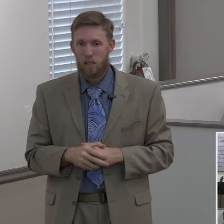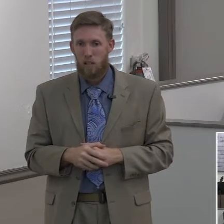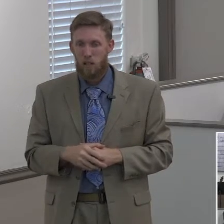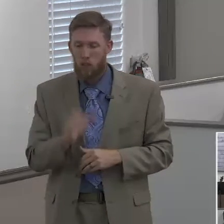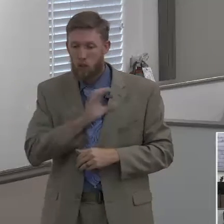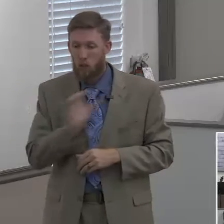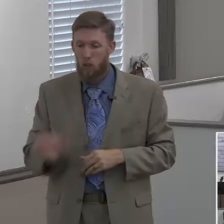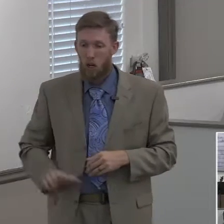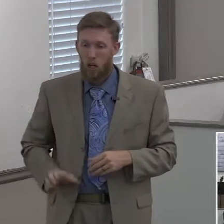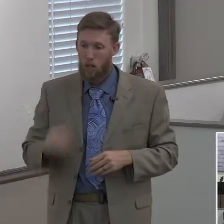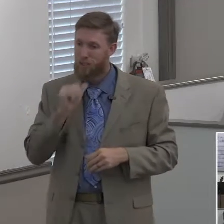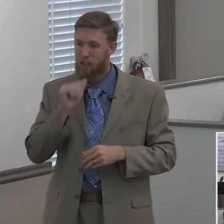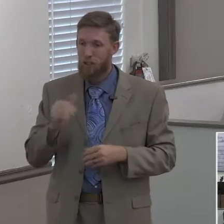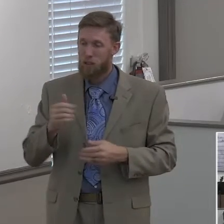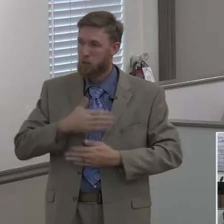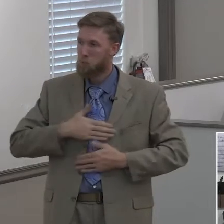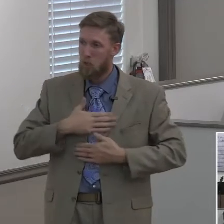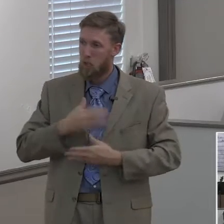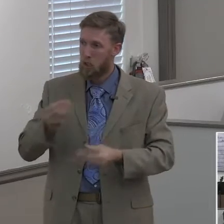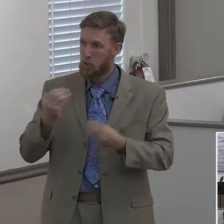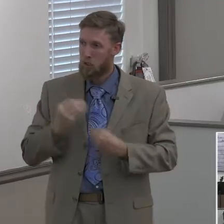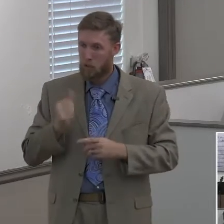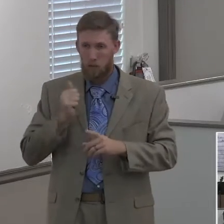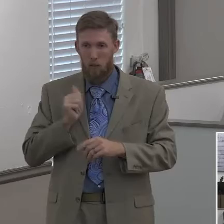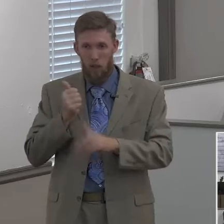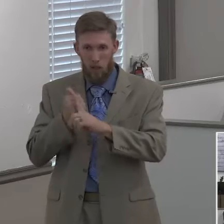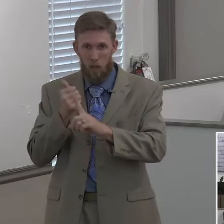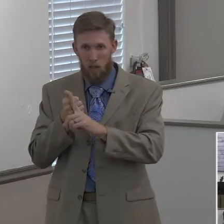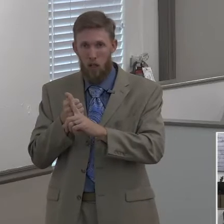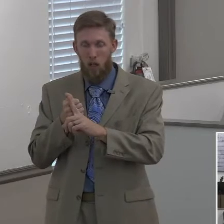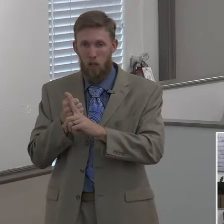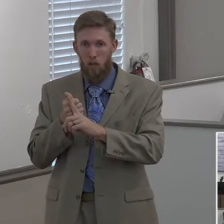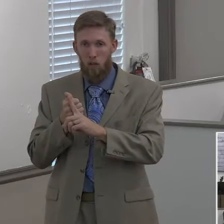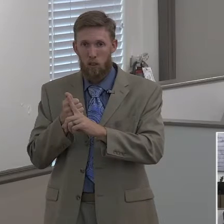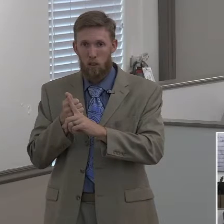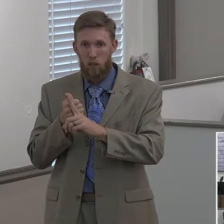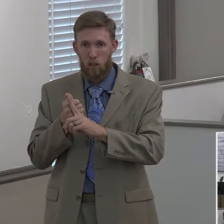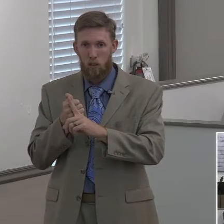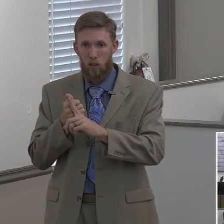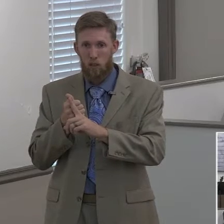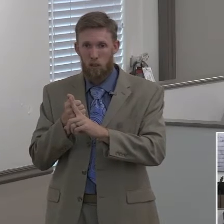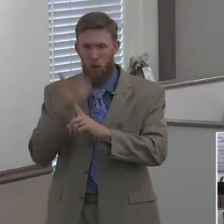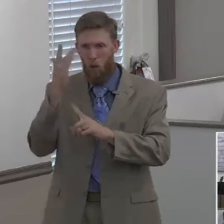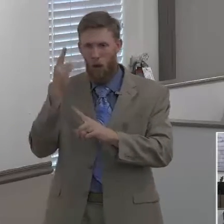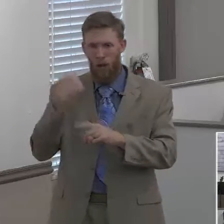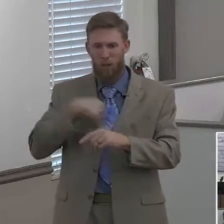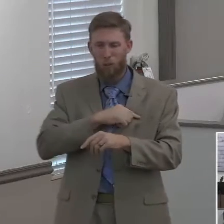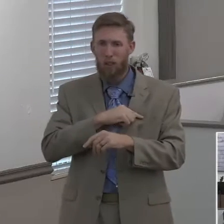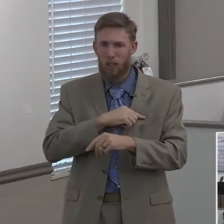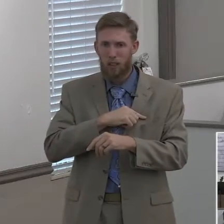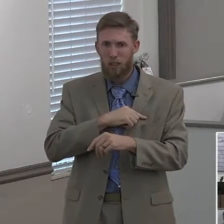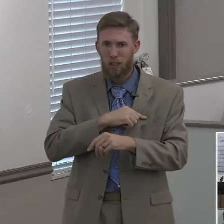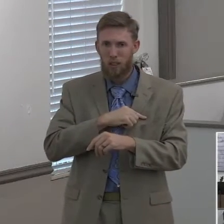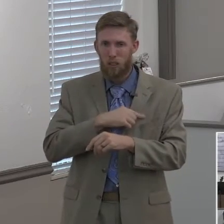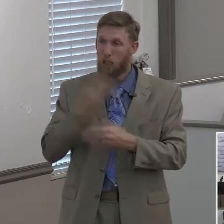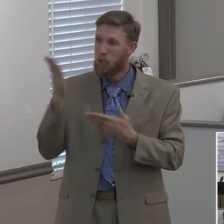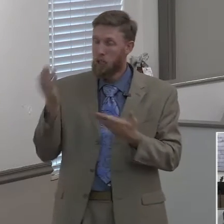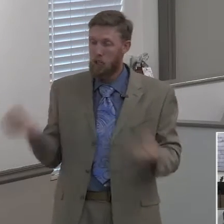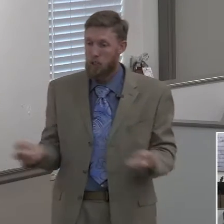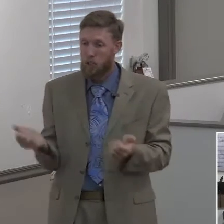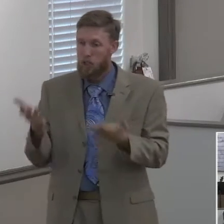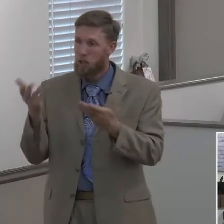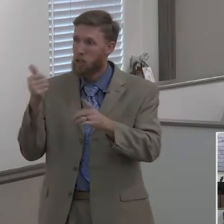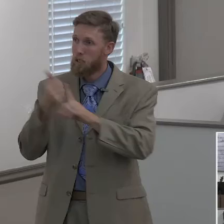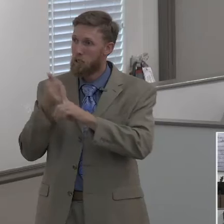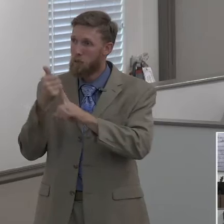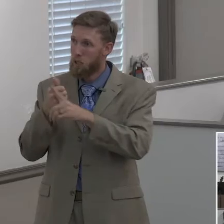So Christ pleased not Himself. So why should we? You understand the point? He gave